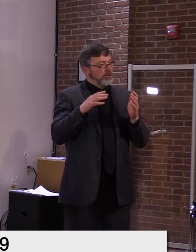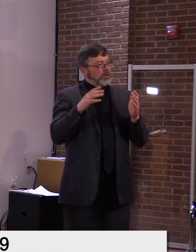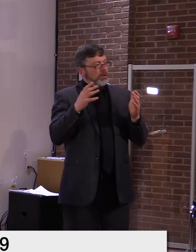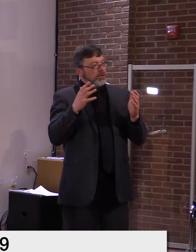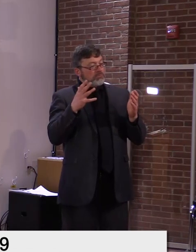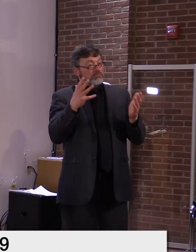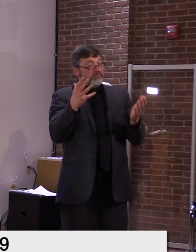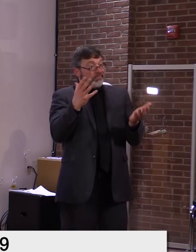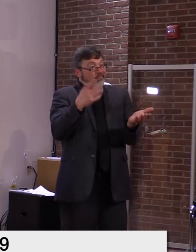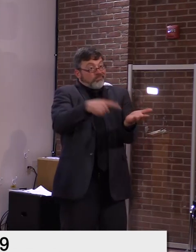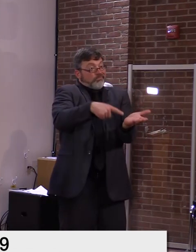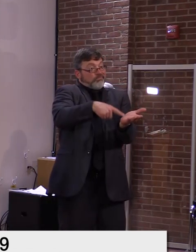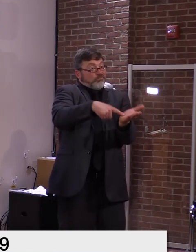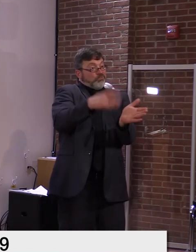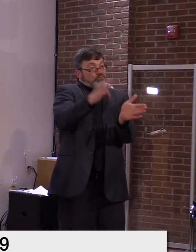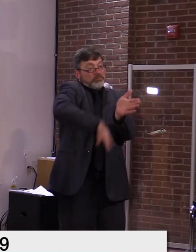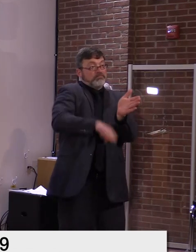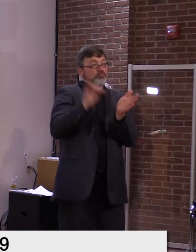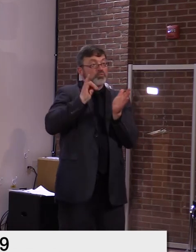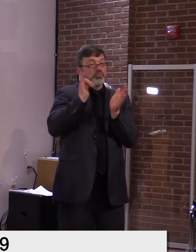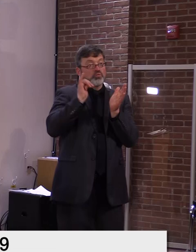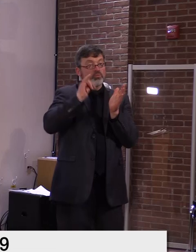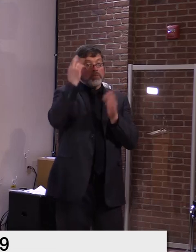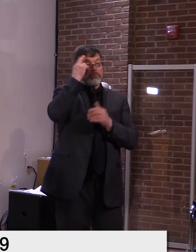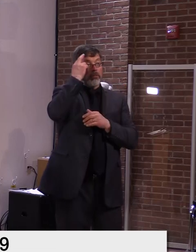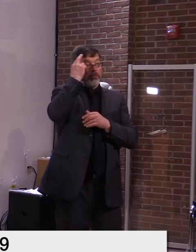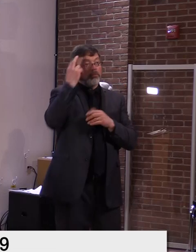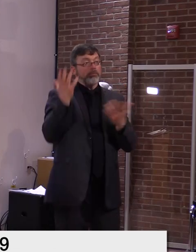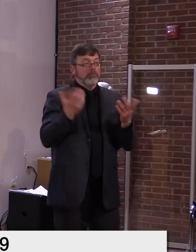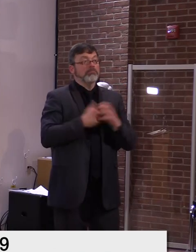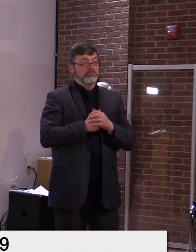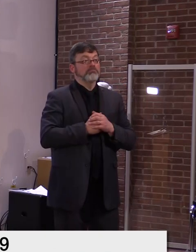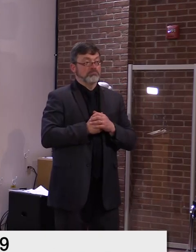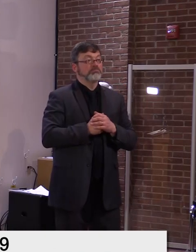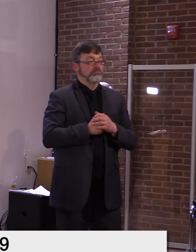really critical for us. Thanks.